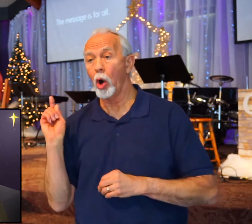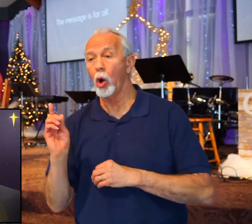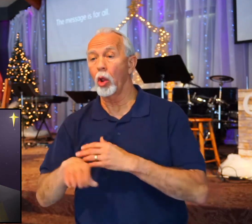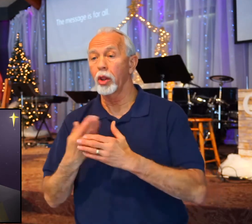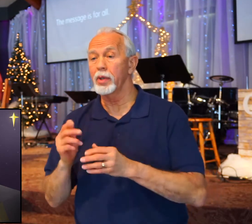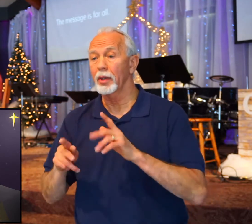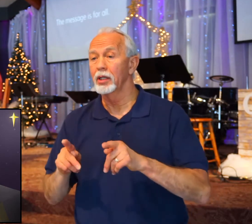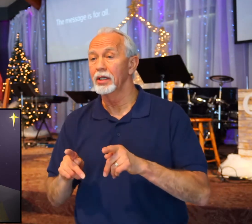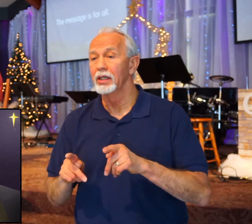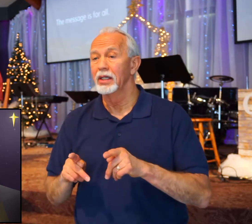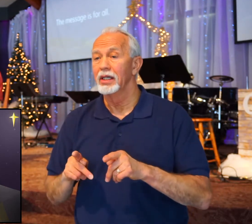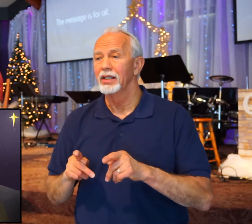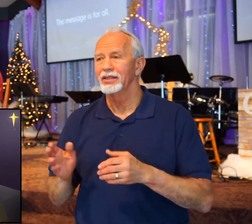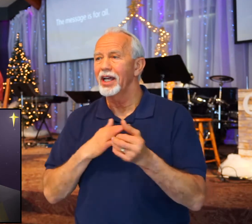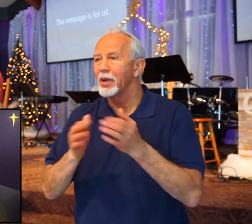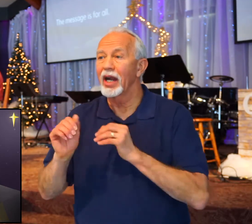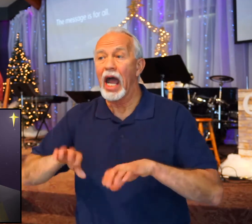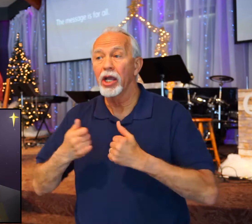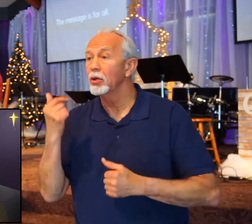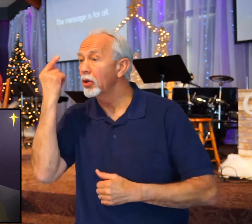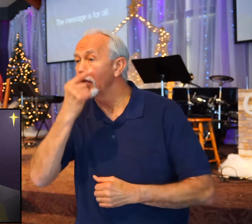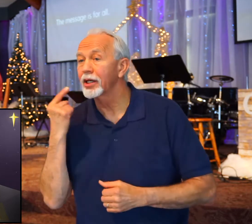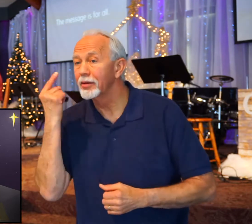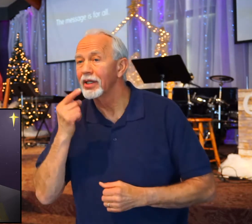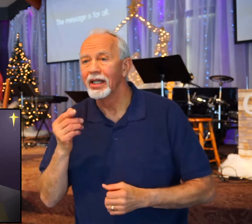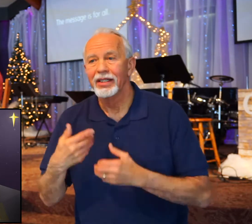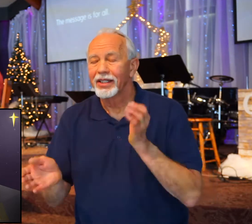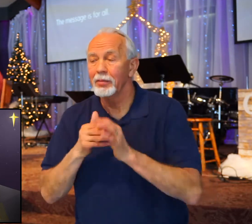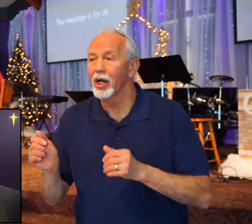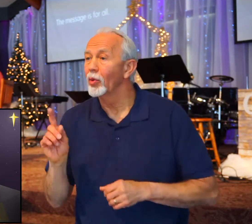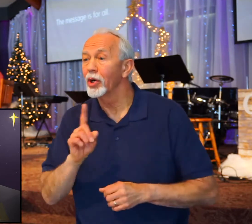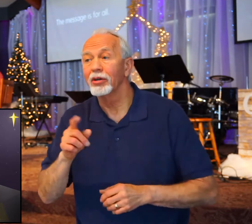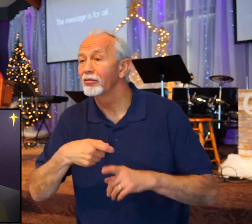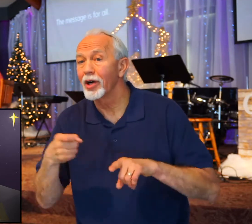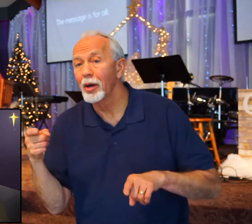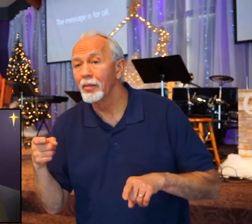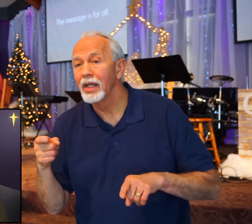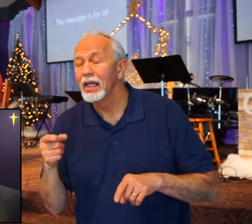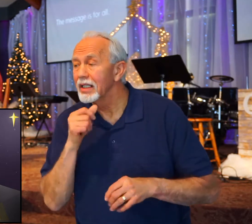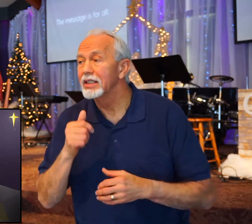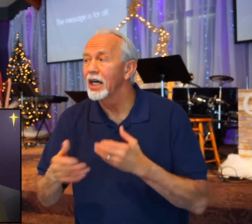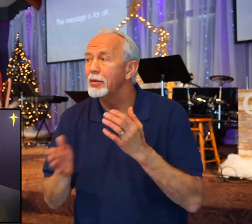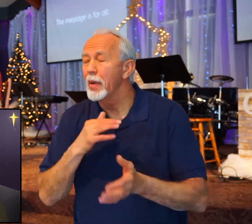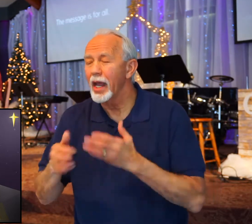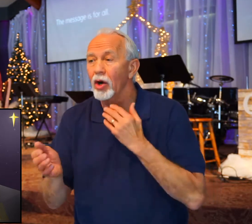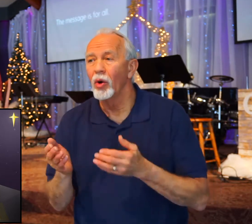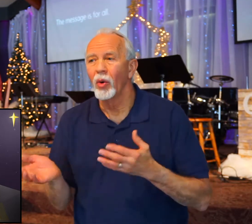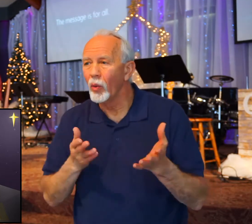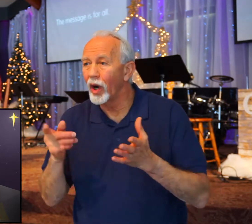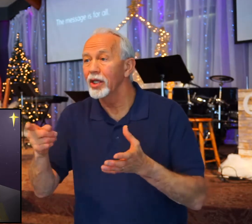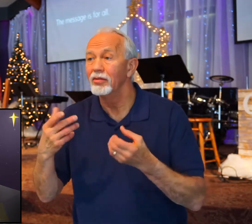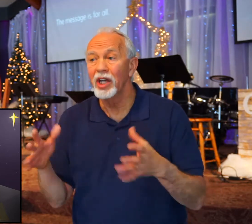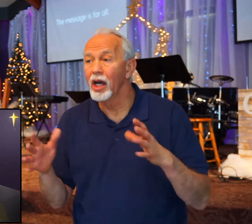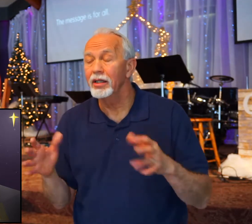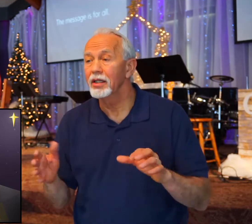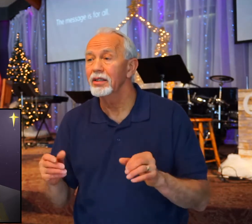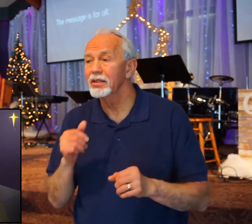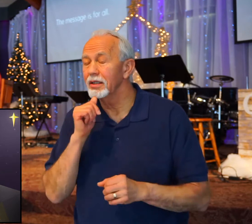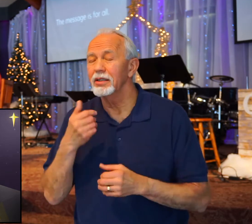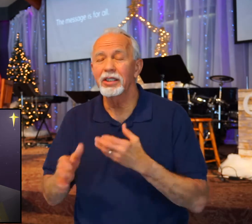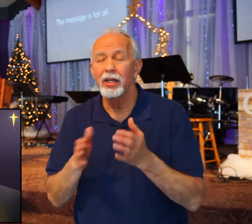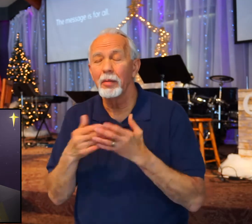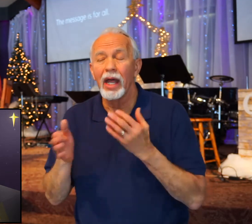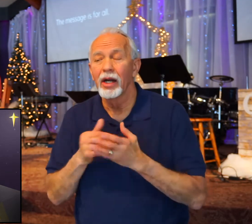And the message is, it doesn't matter how you look, it doesn't matter where you're from, it doesn't matter what you've done, it doesn't matter